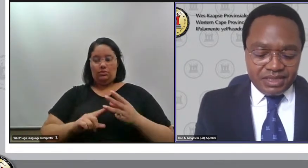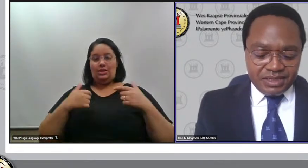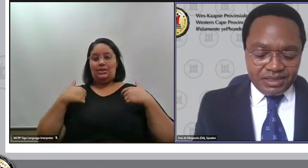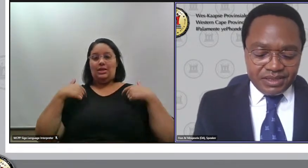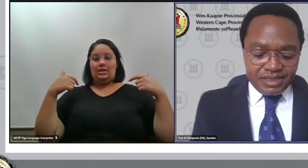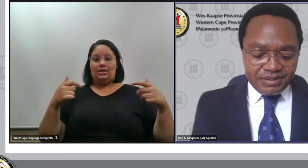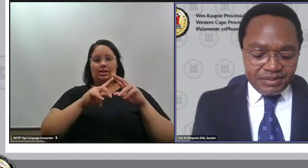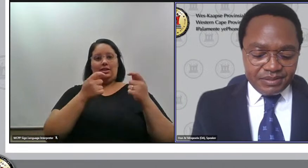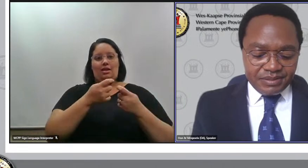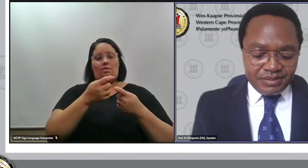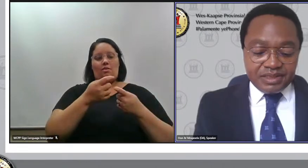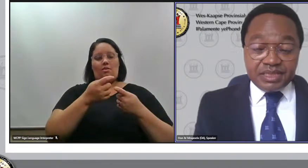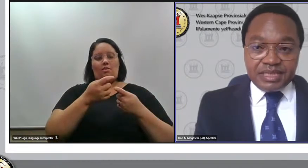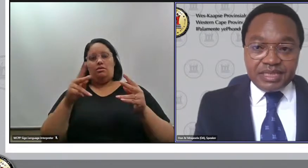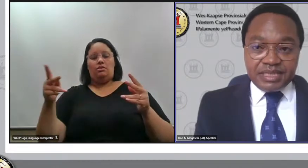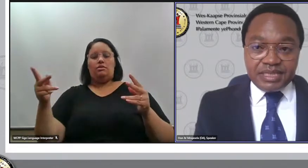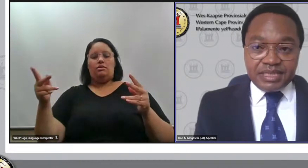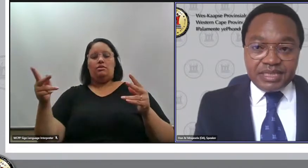with the